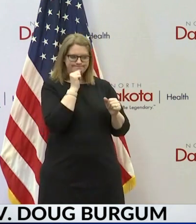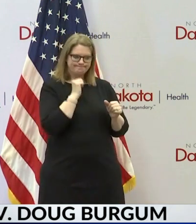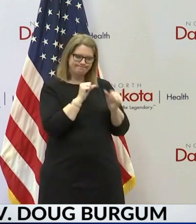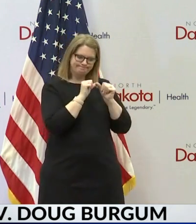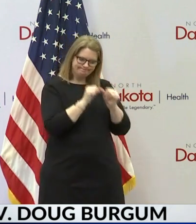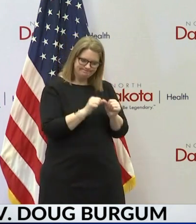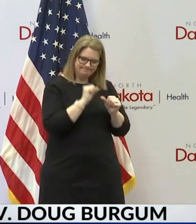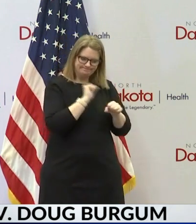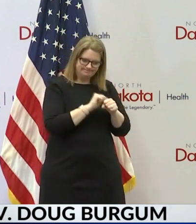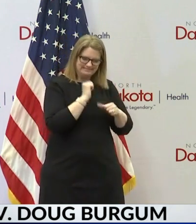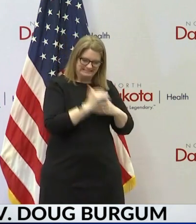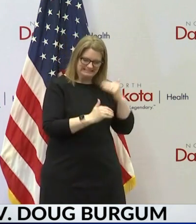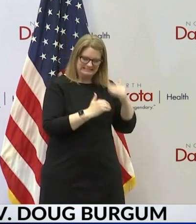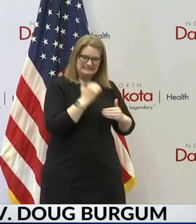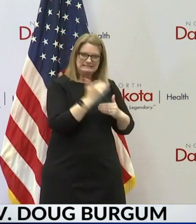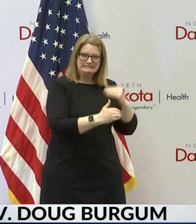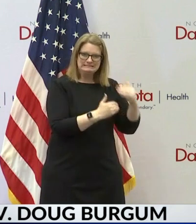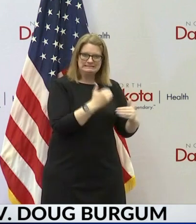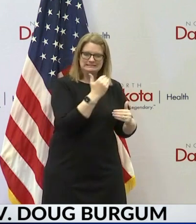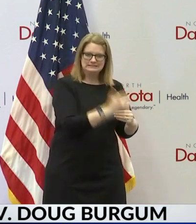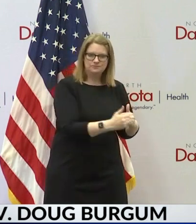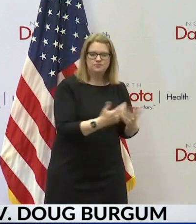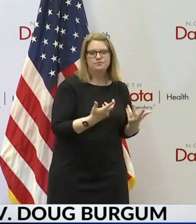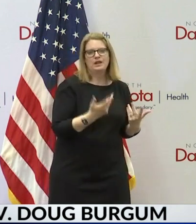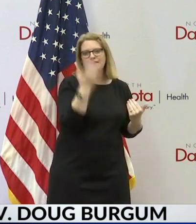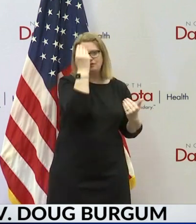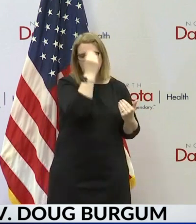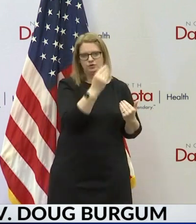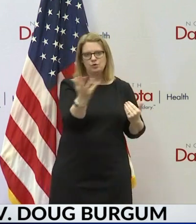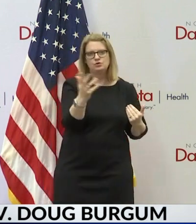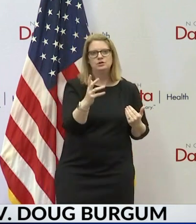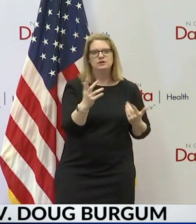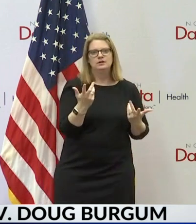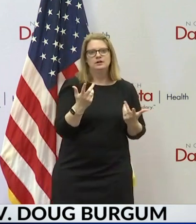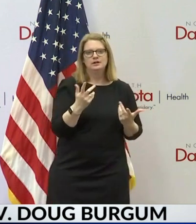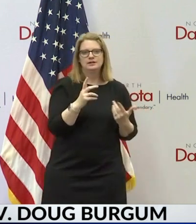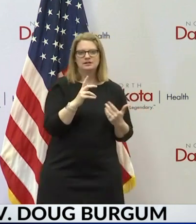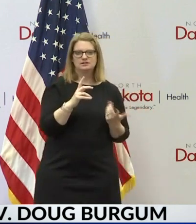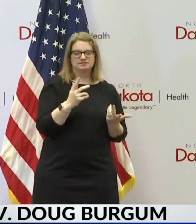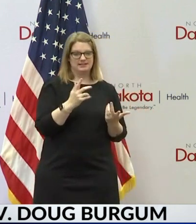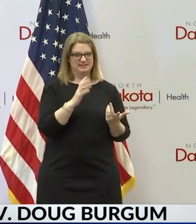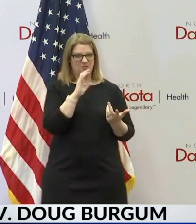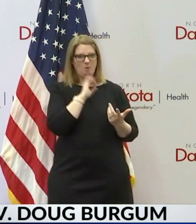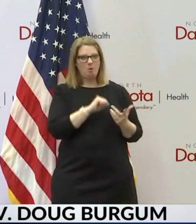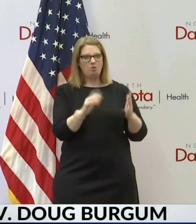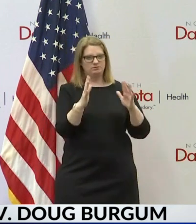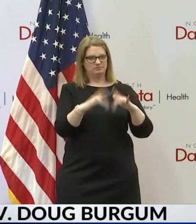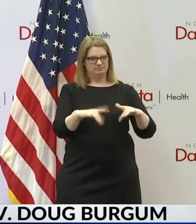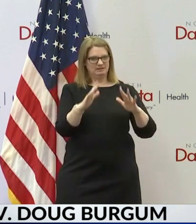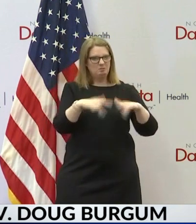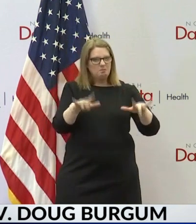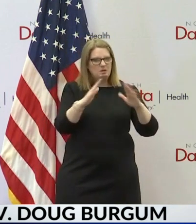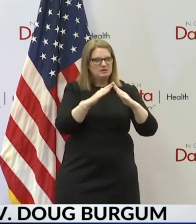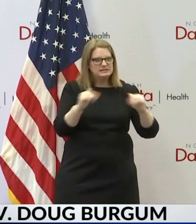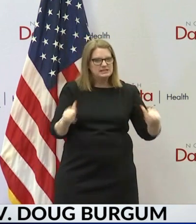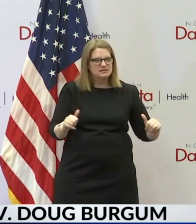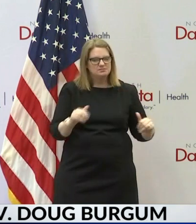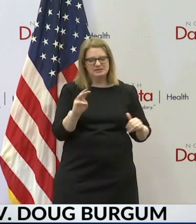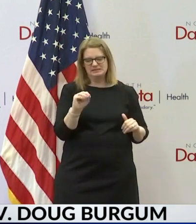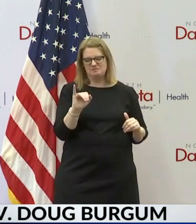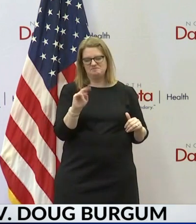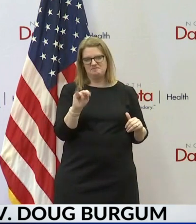diligently on so many different fronts. I've shared before about our aging mainframe that was